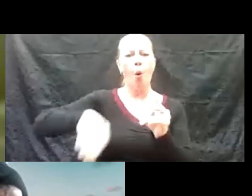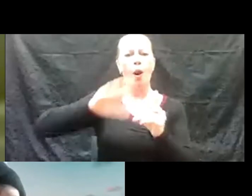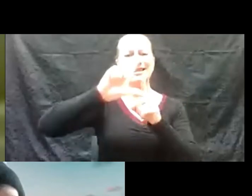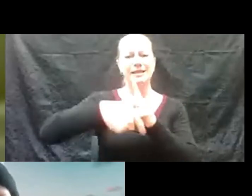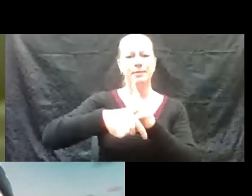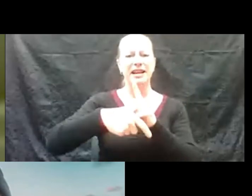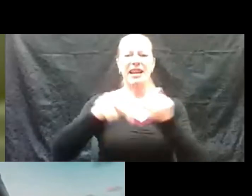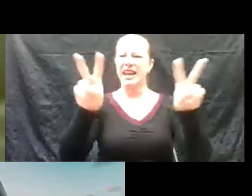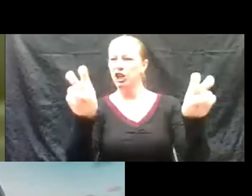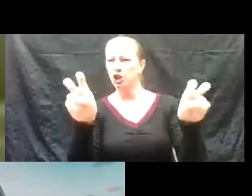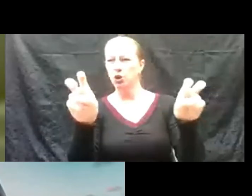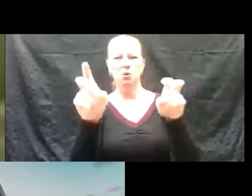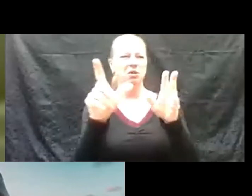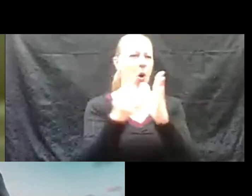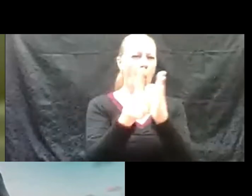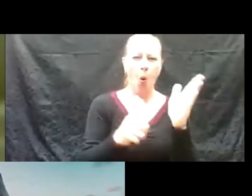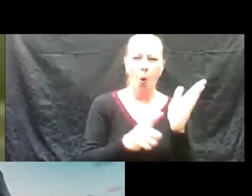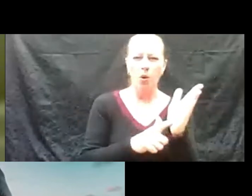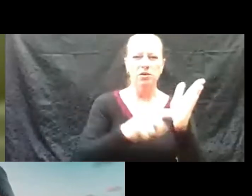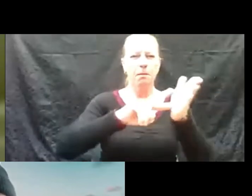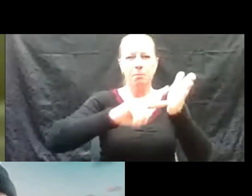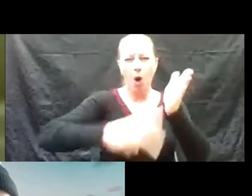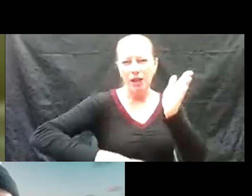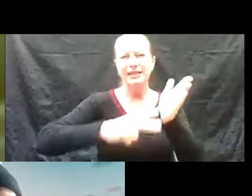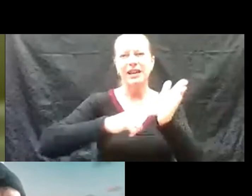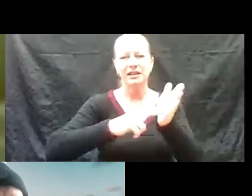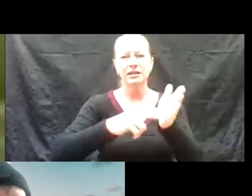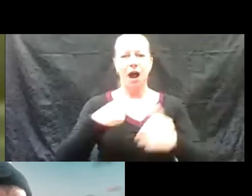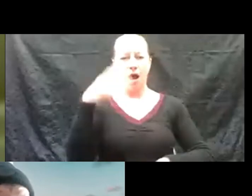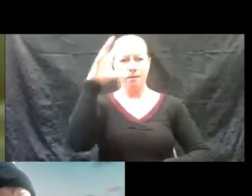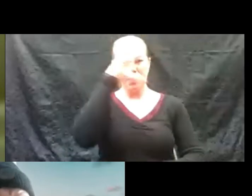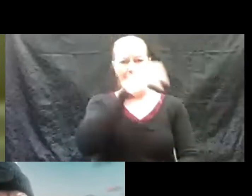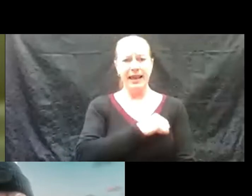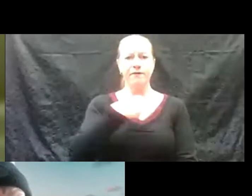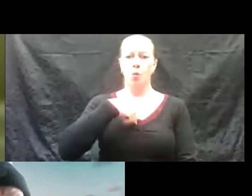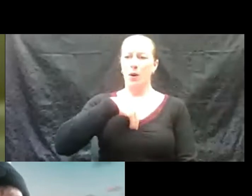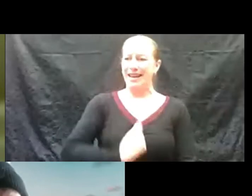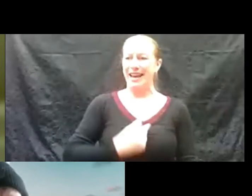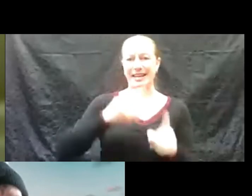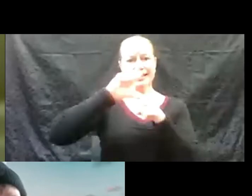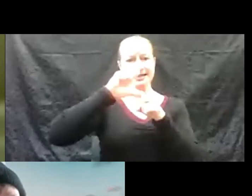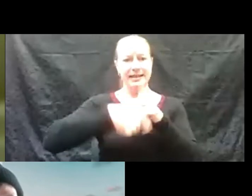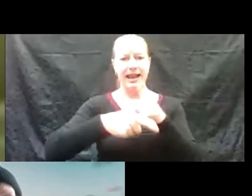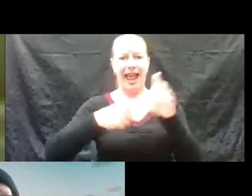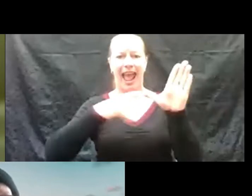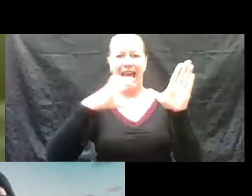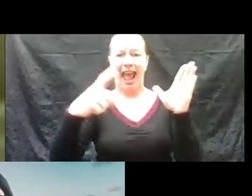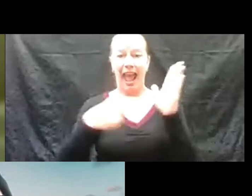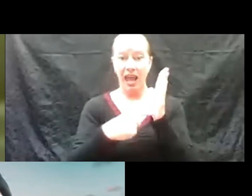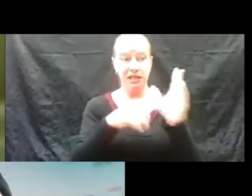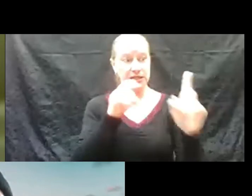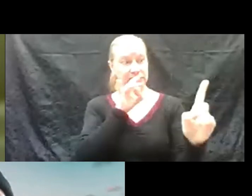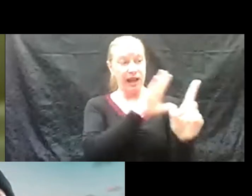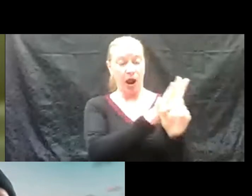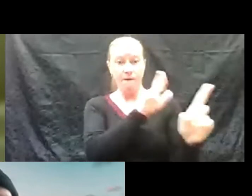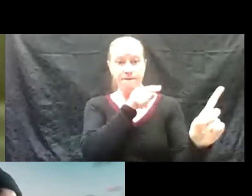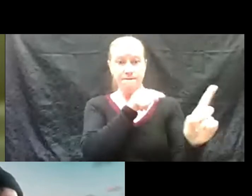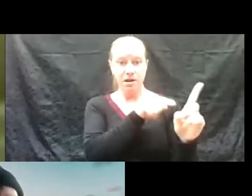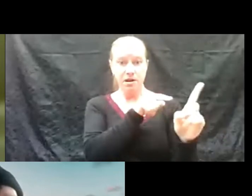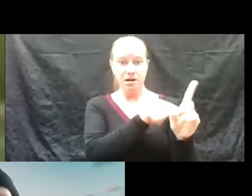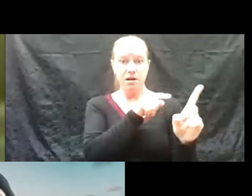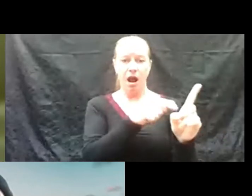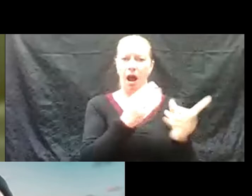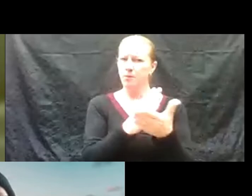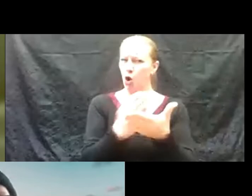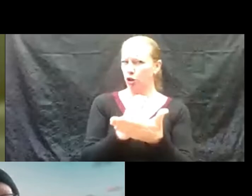laws, policies. That I believe we need a Disabilities Act itself I'm not sure that